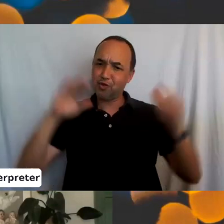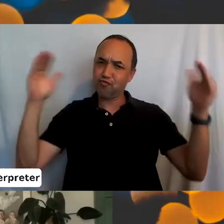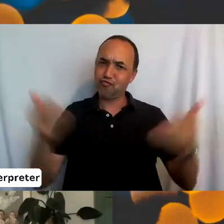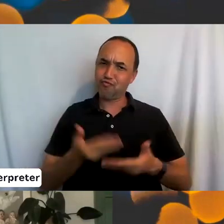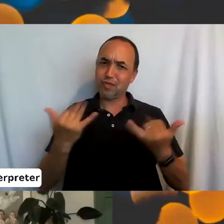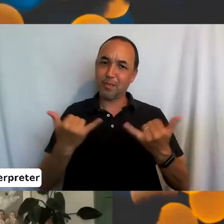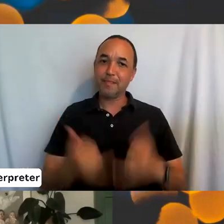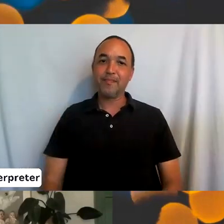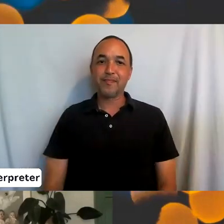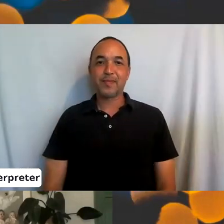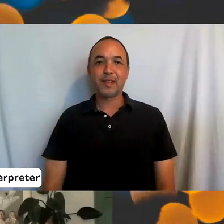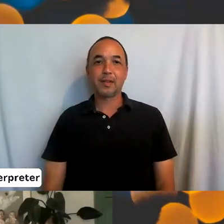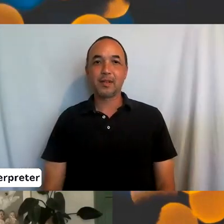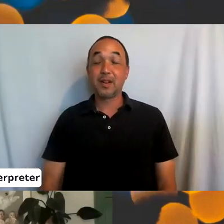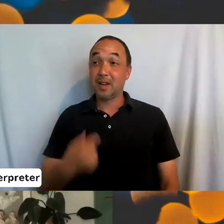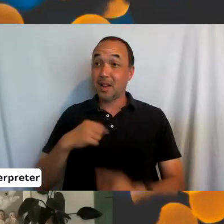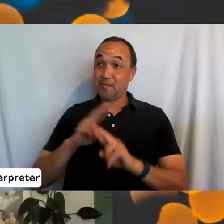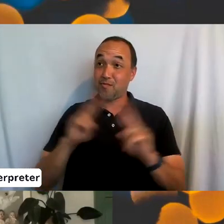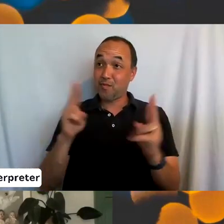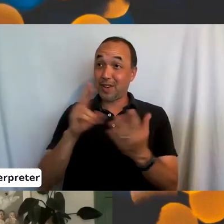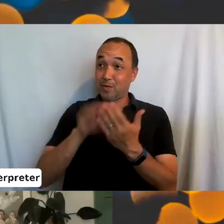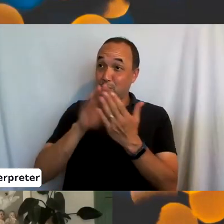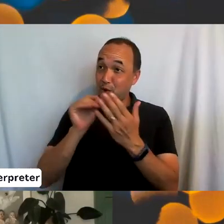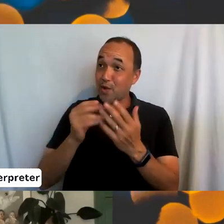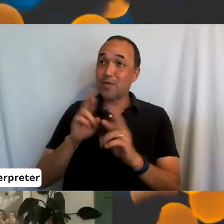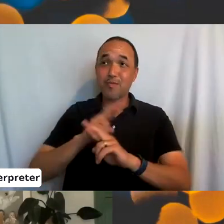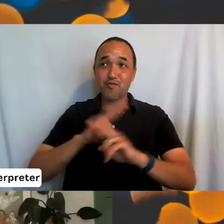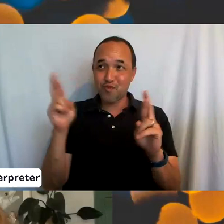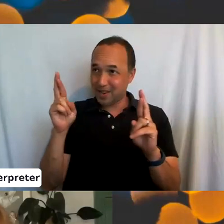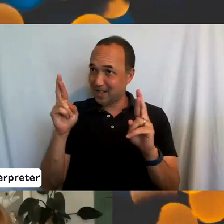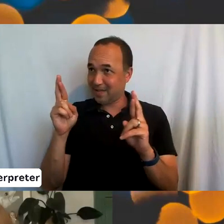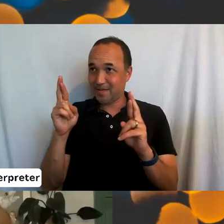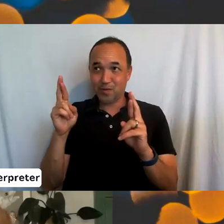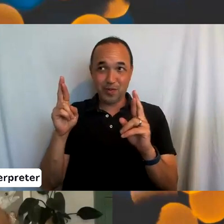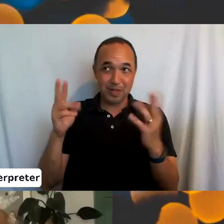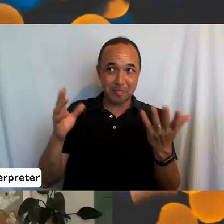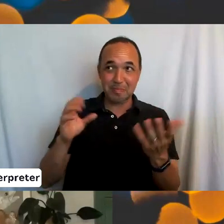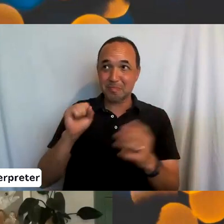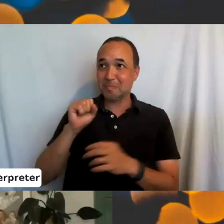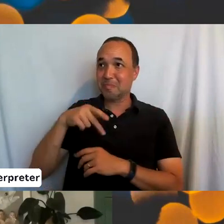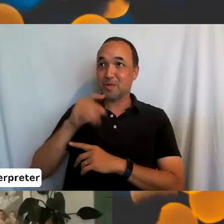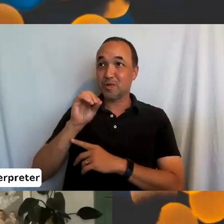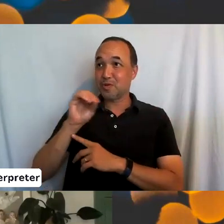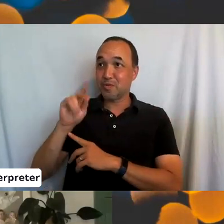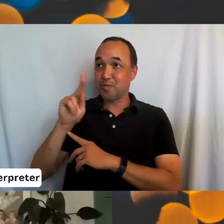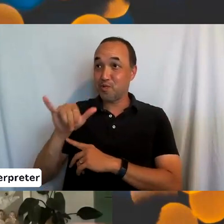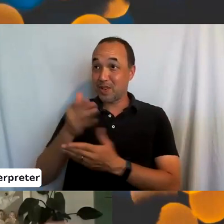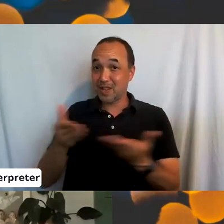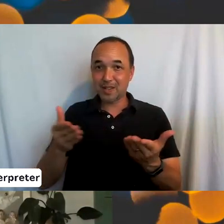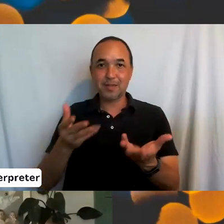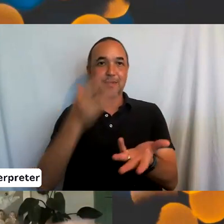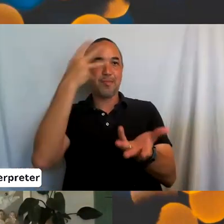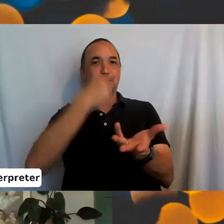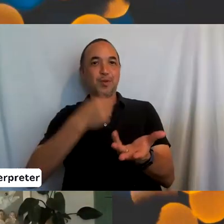ready to learn. I'm ready to put my thinking cap on and get spooky here. Look at this lovely front row. Hello,